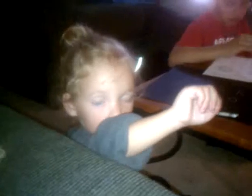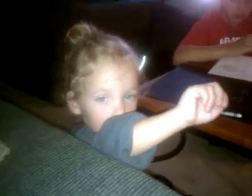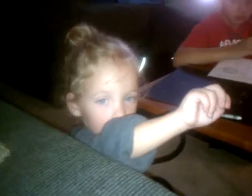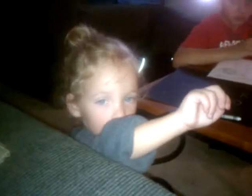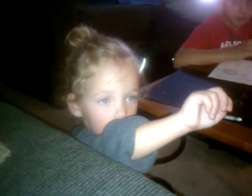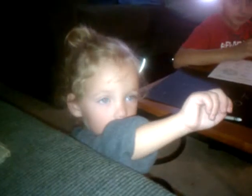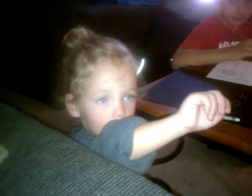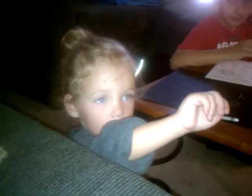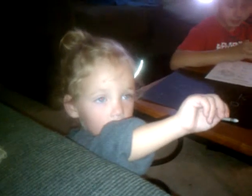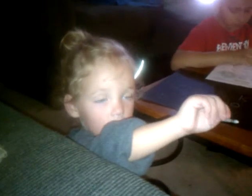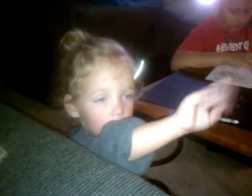A,